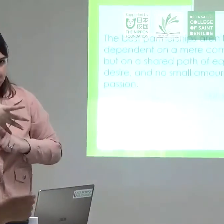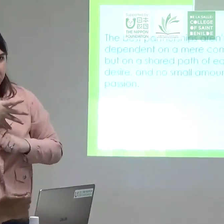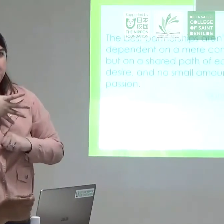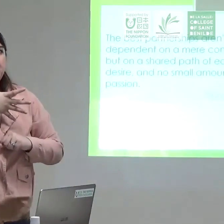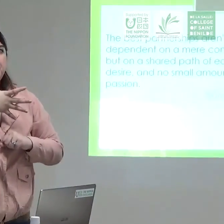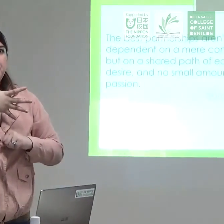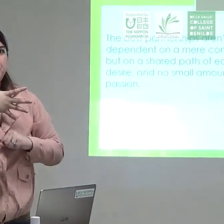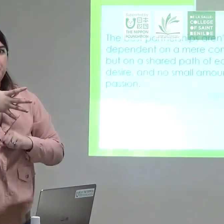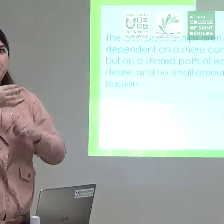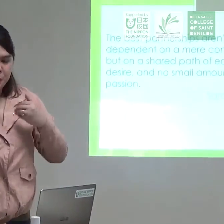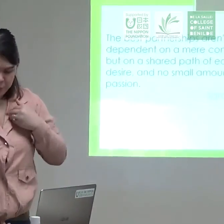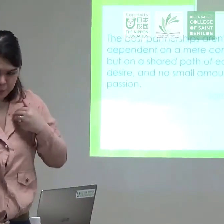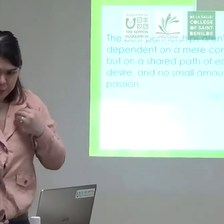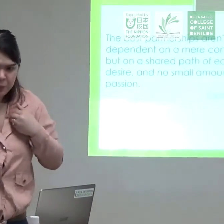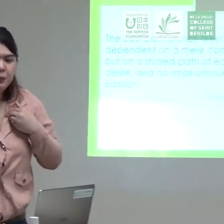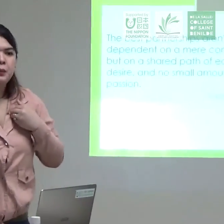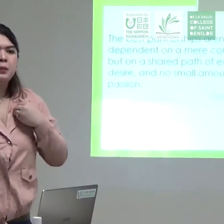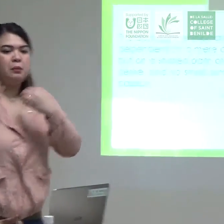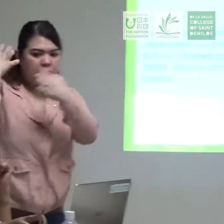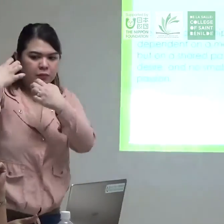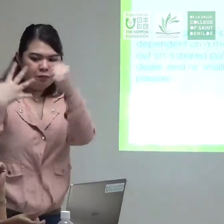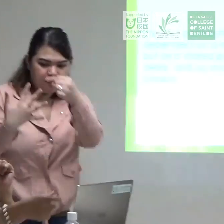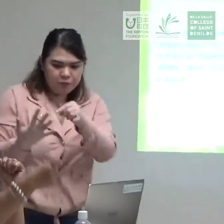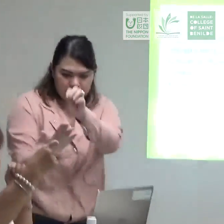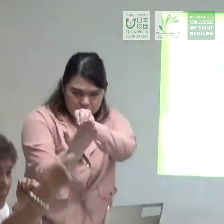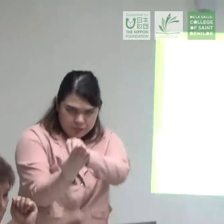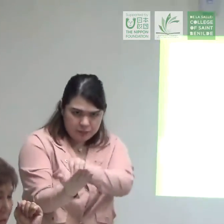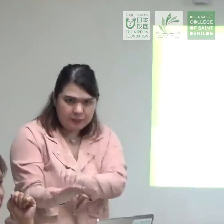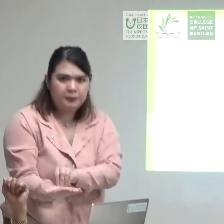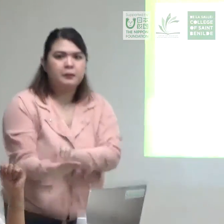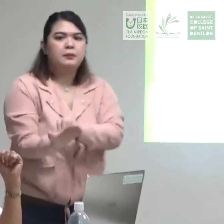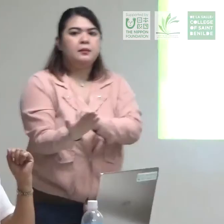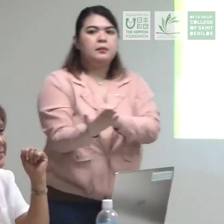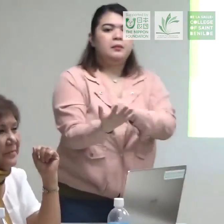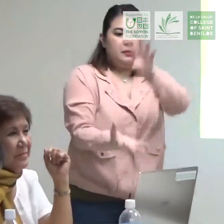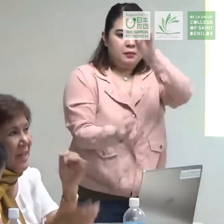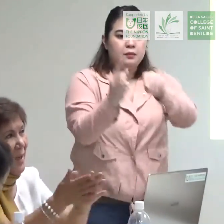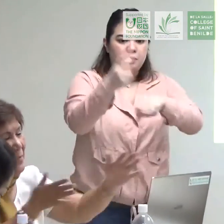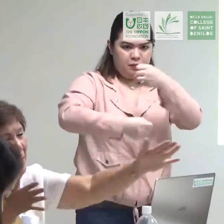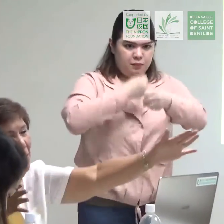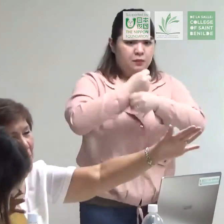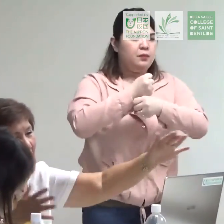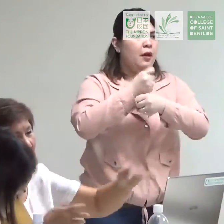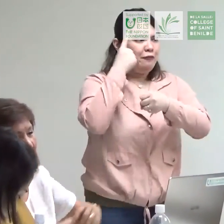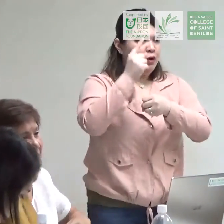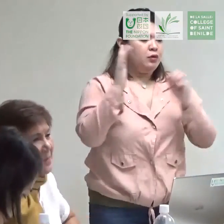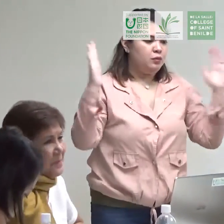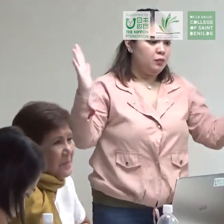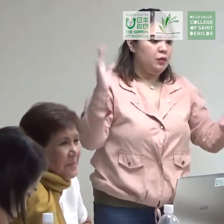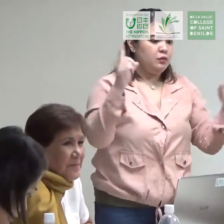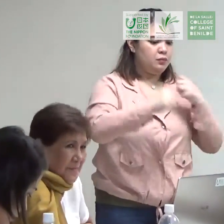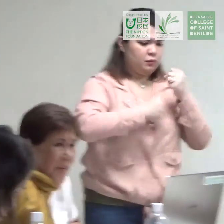Present that to them. These are our expectations for the year. Saludo na.